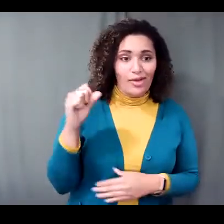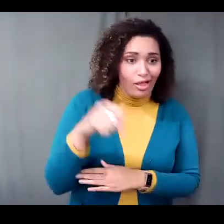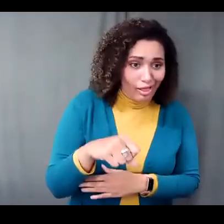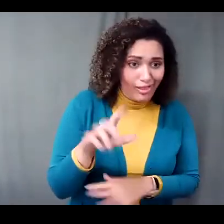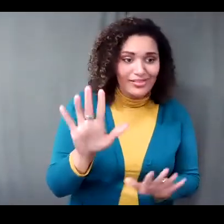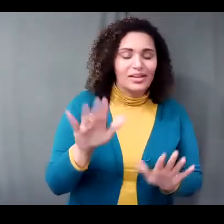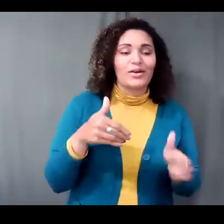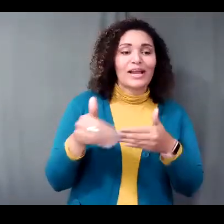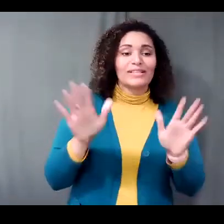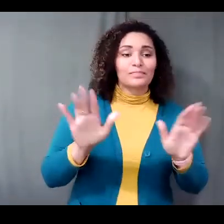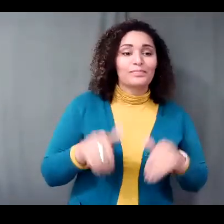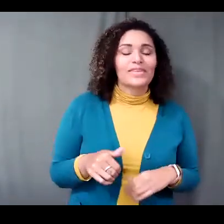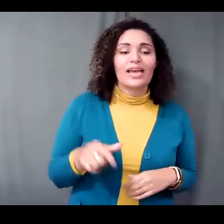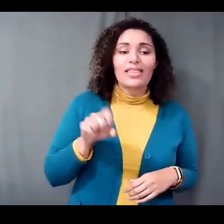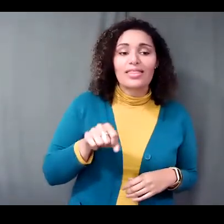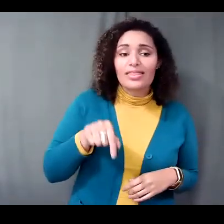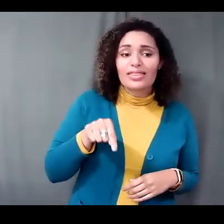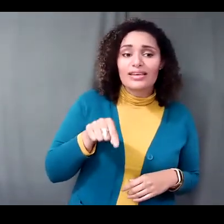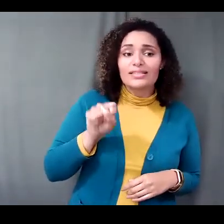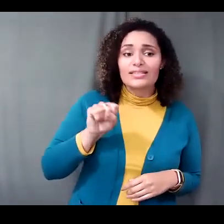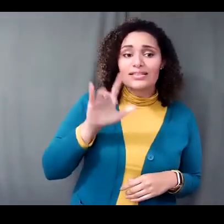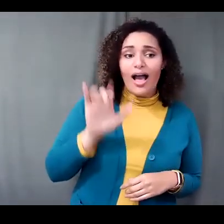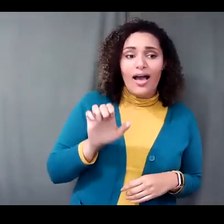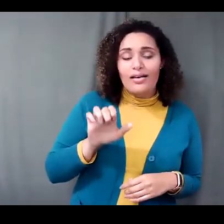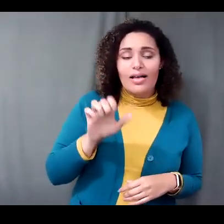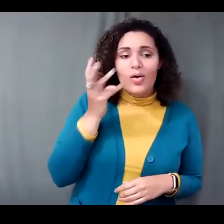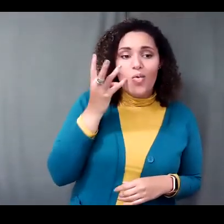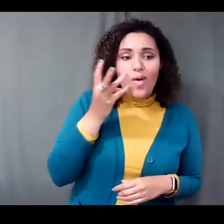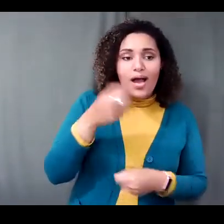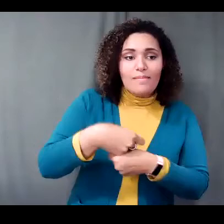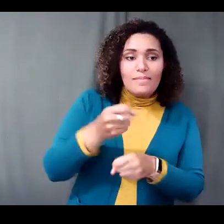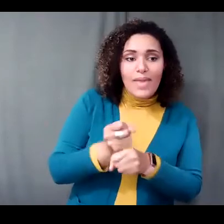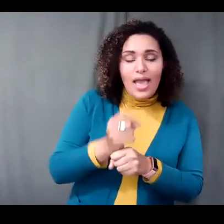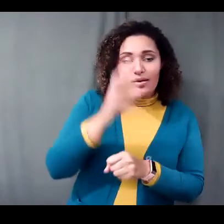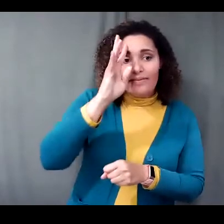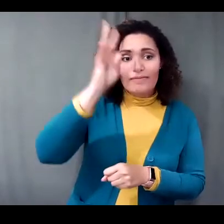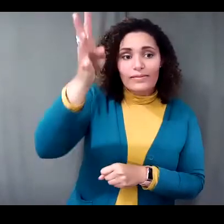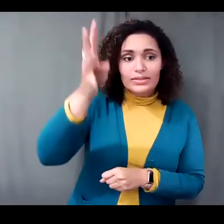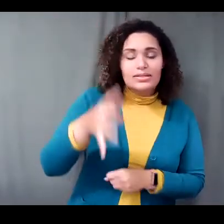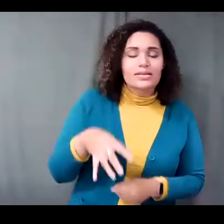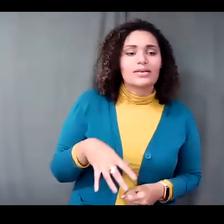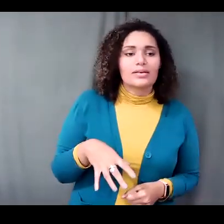anyway, how this style of wine was first invented and kind of the history of